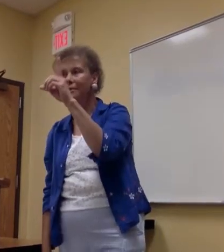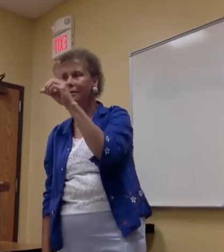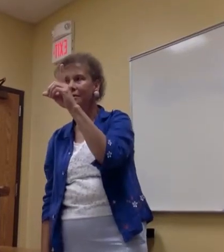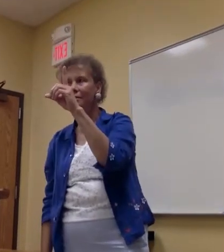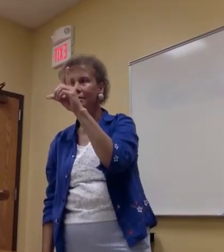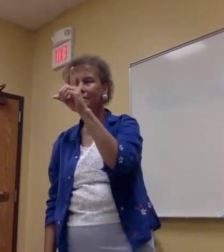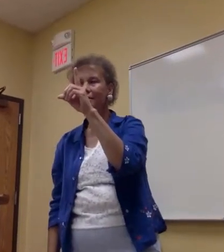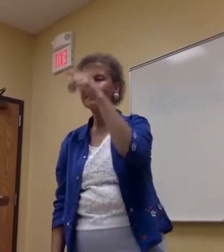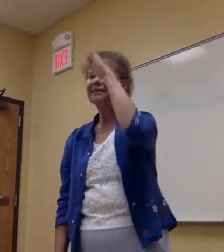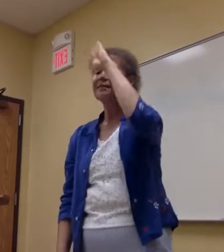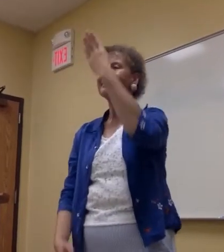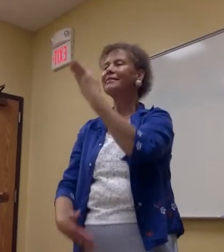a sign for this.